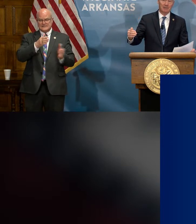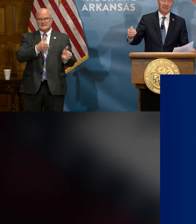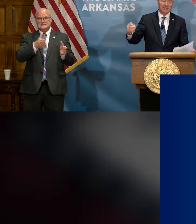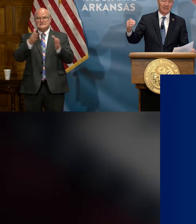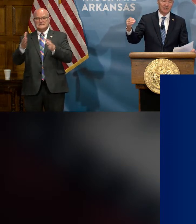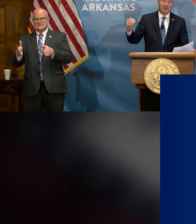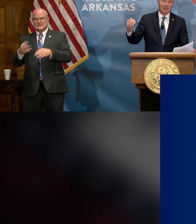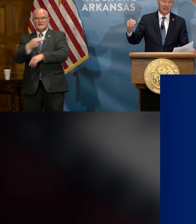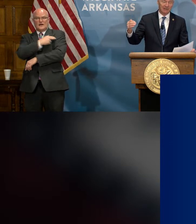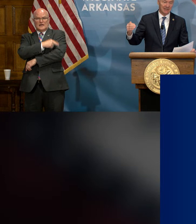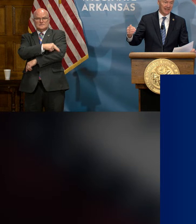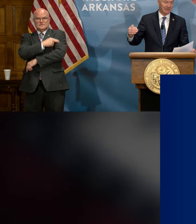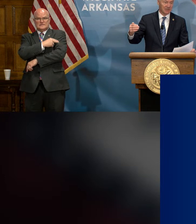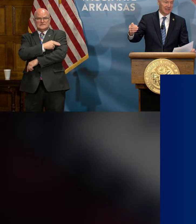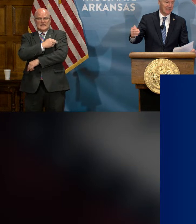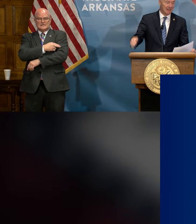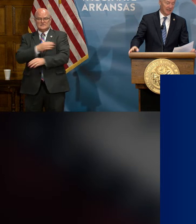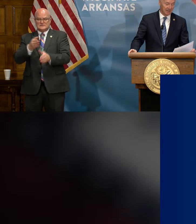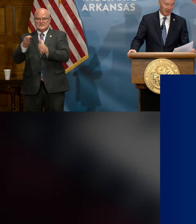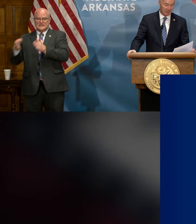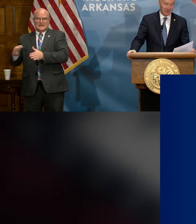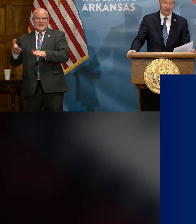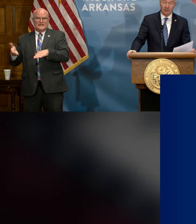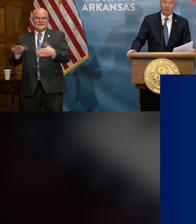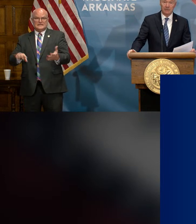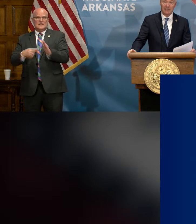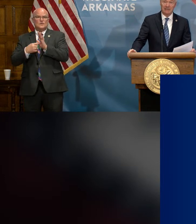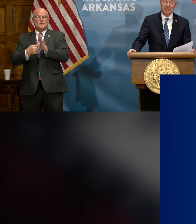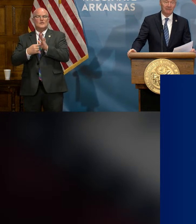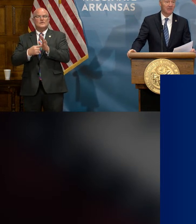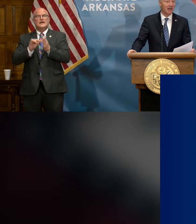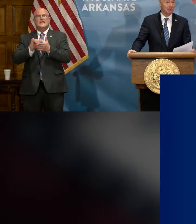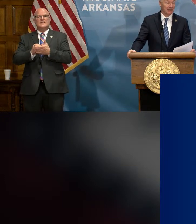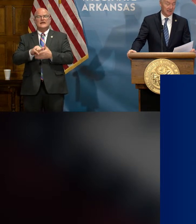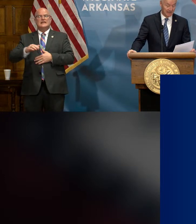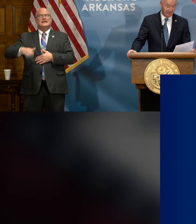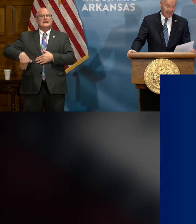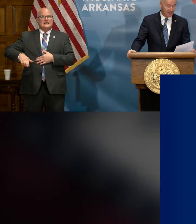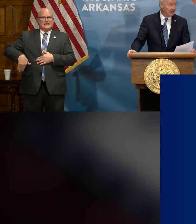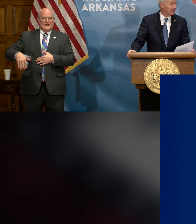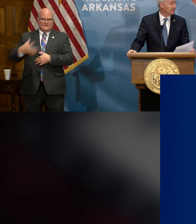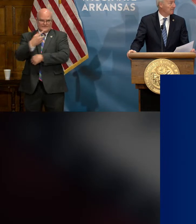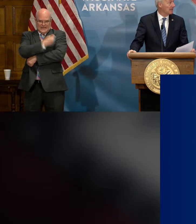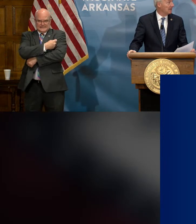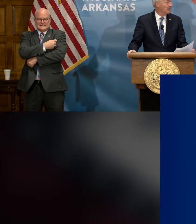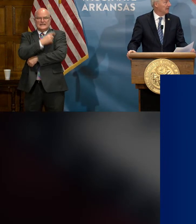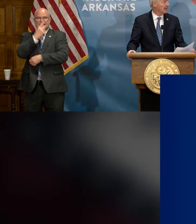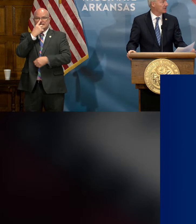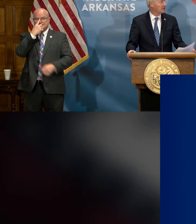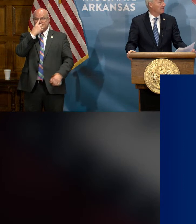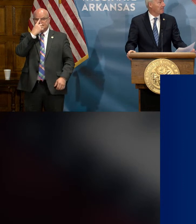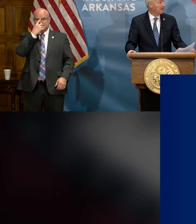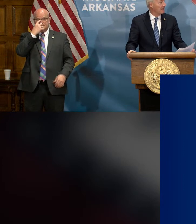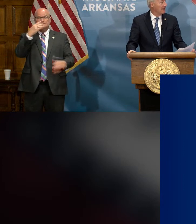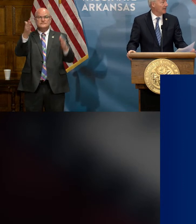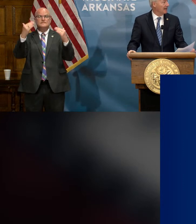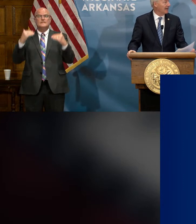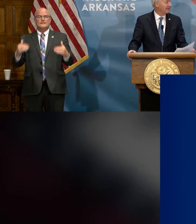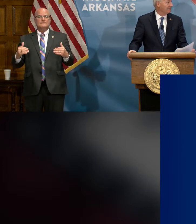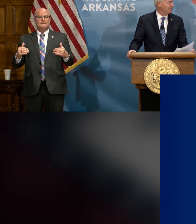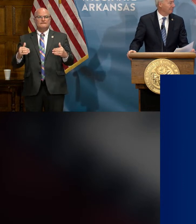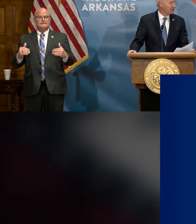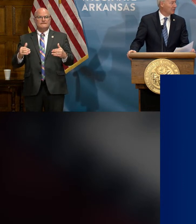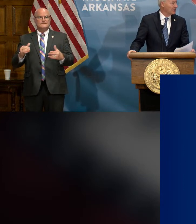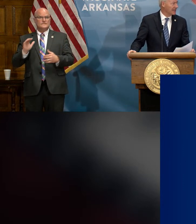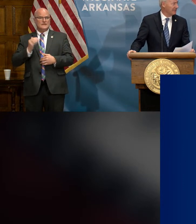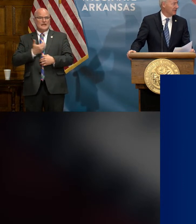the hospitalizations and the deaths represent those that have not been vaccinated. Next,